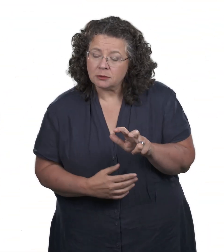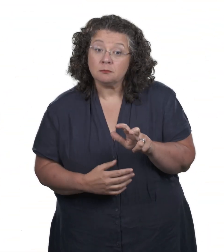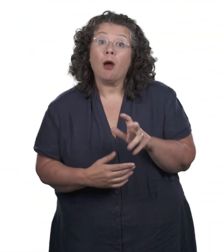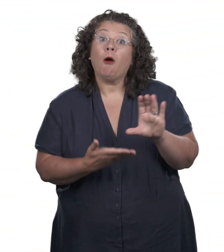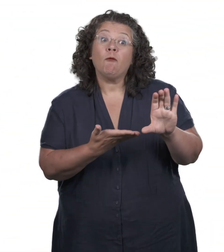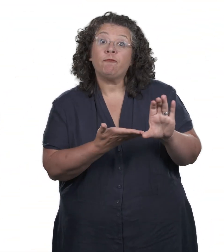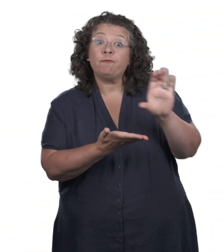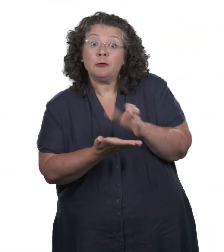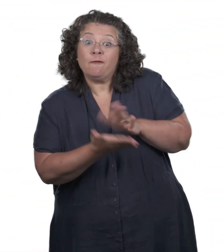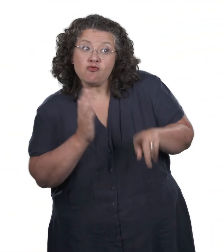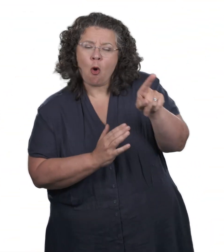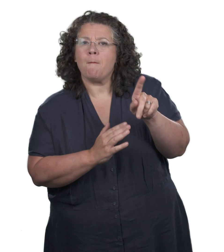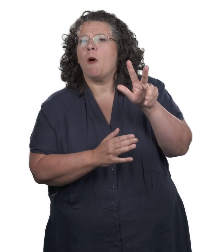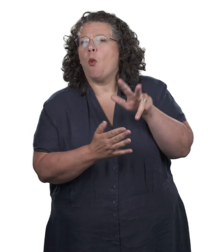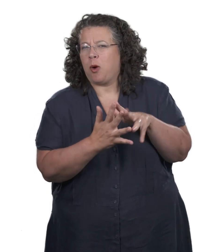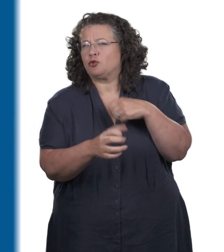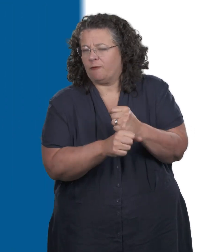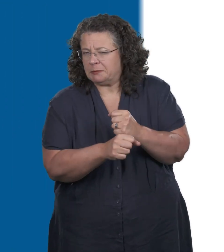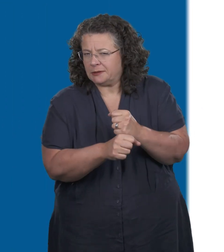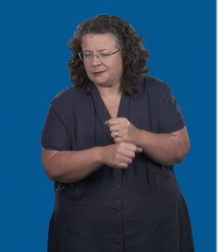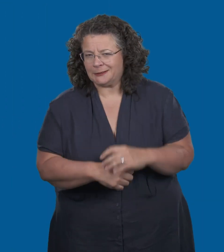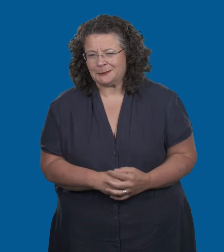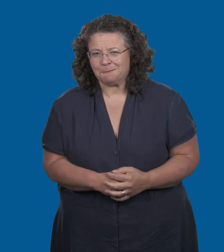with funding from the Welsh Government.